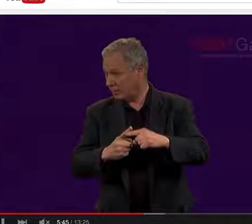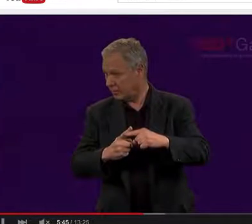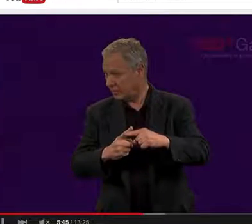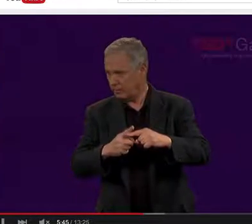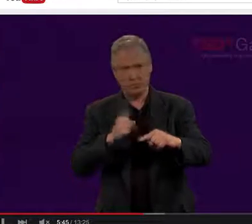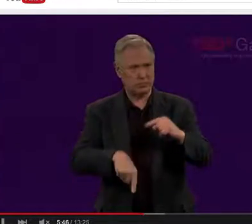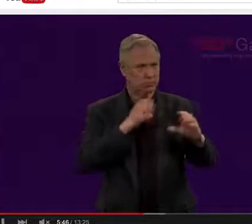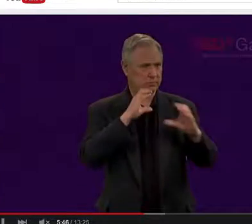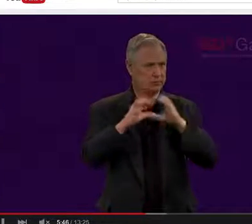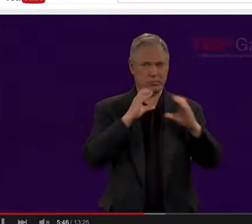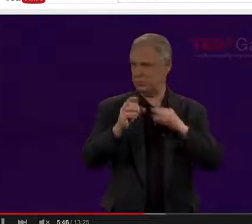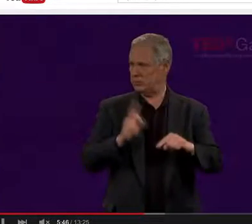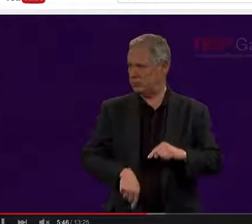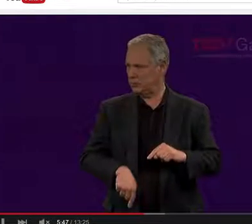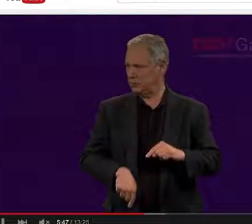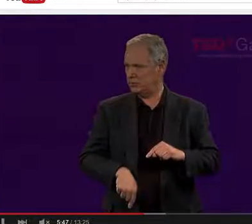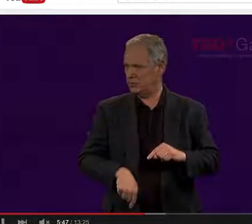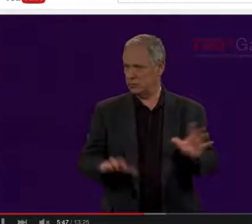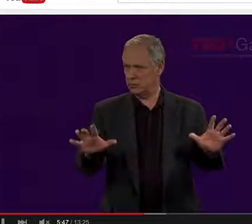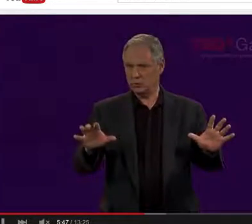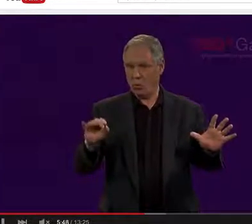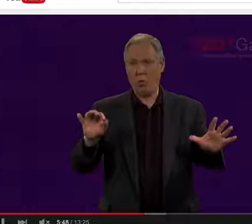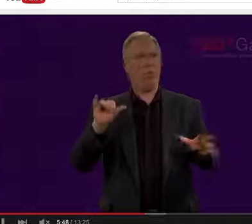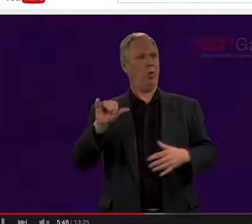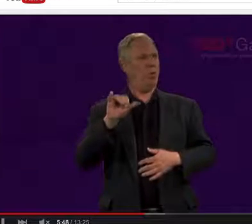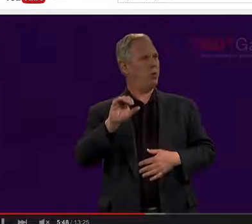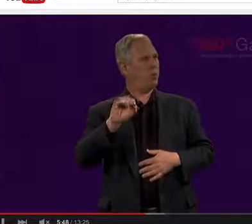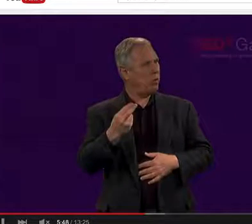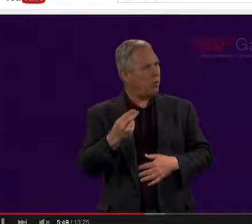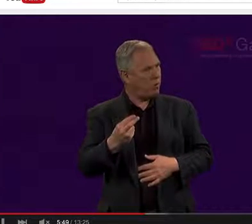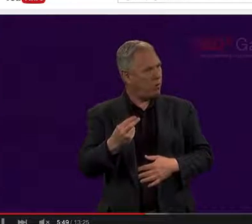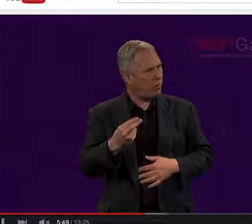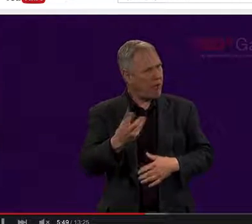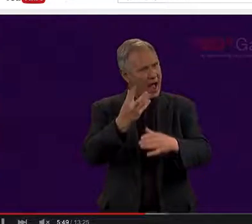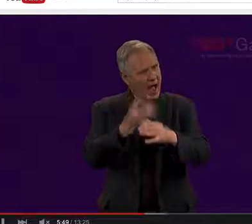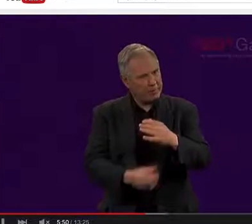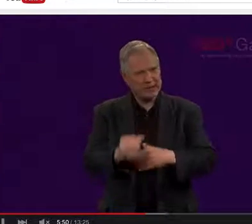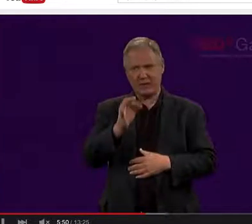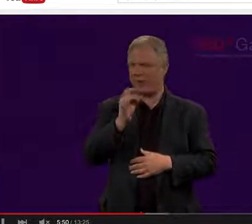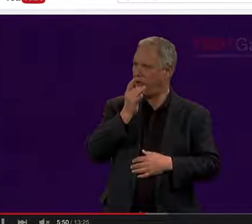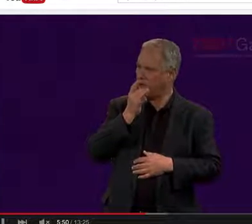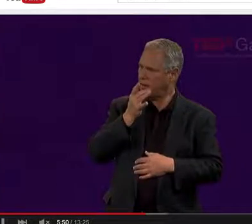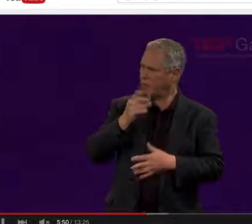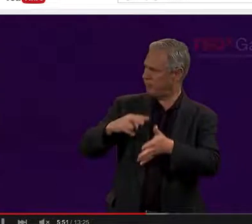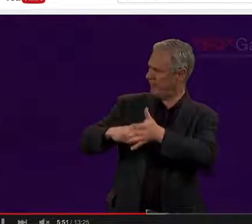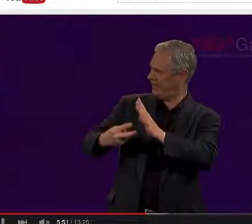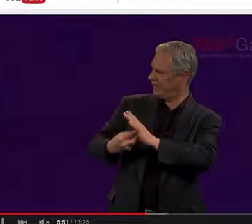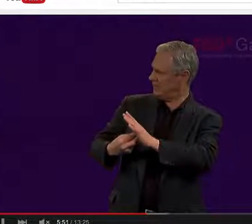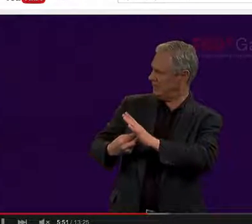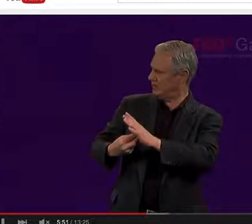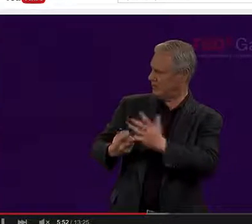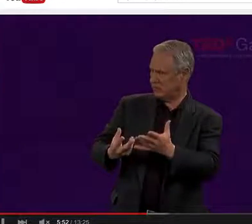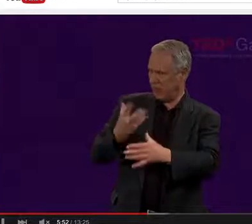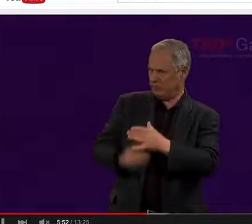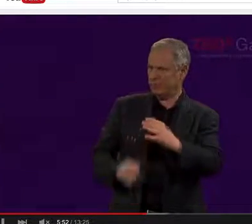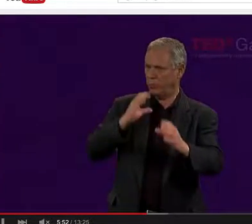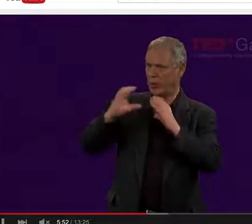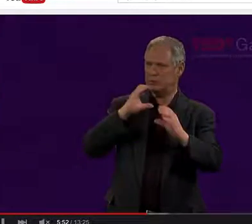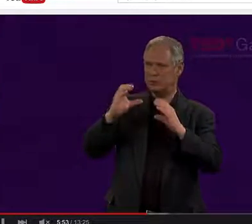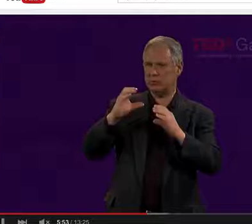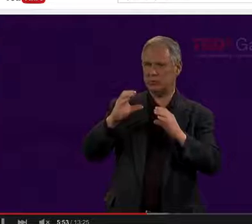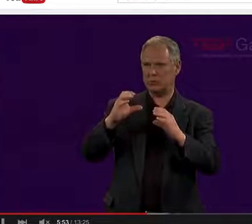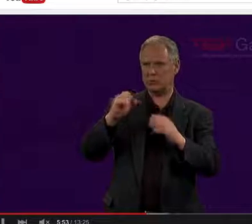For the deaf people, you can't see, and also the communication stops. You can't communicate. With the light